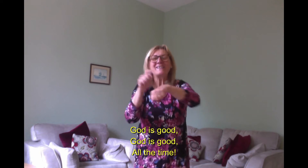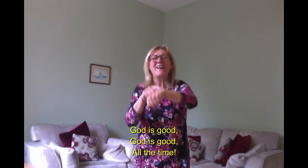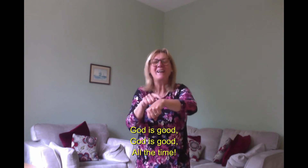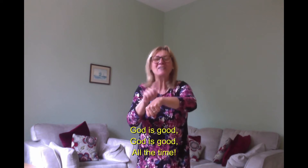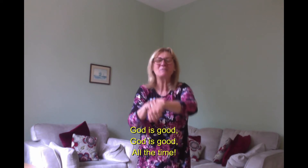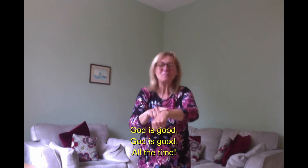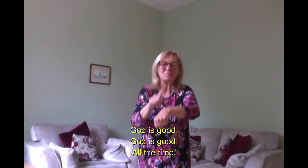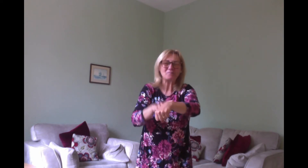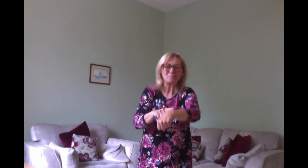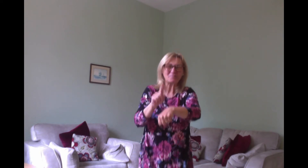time.